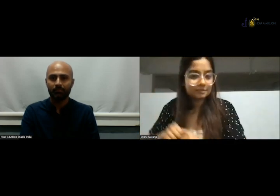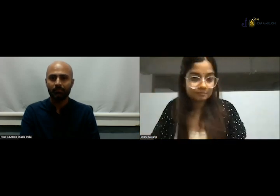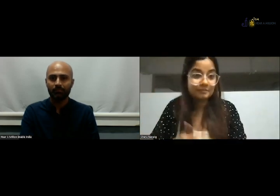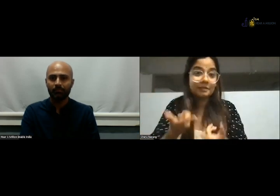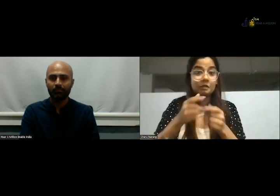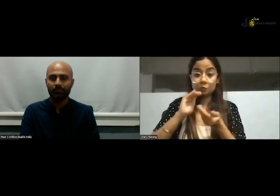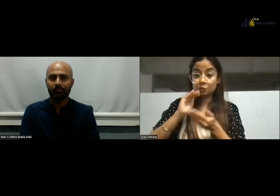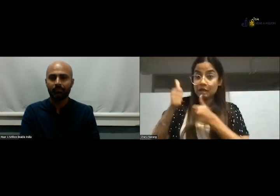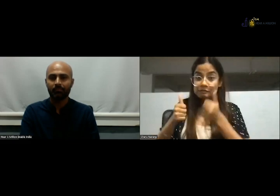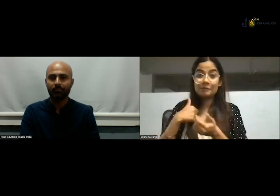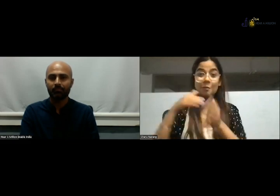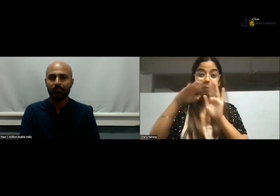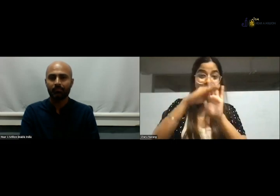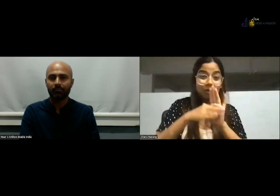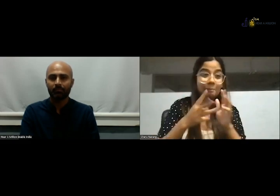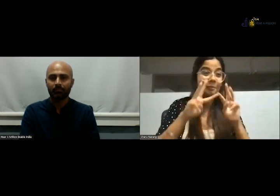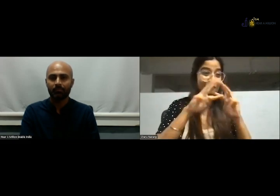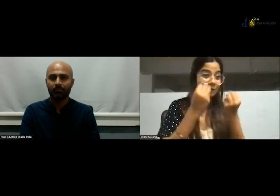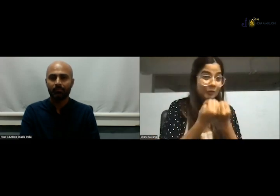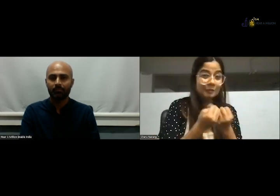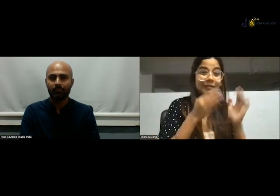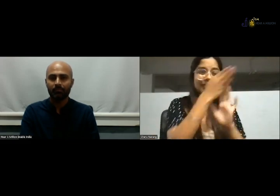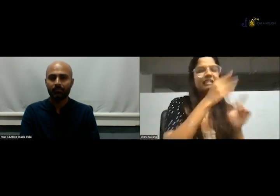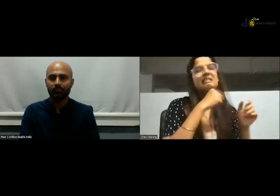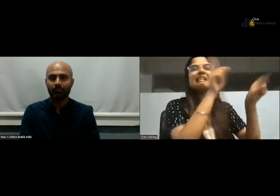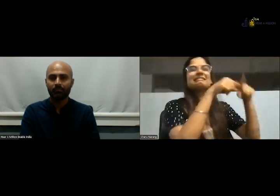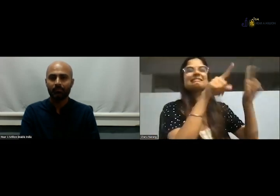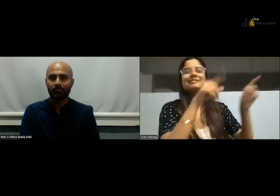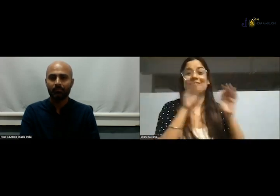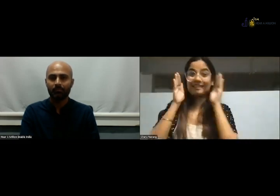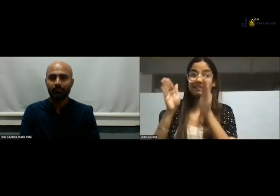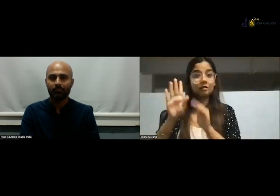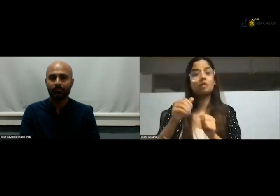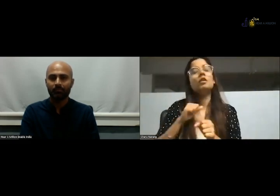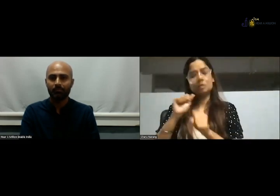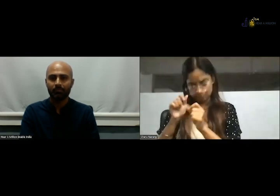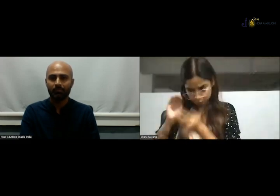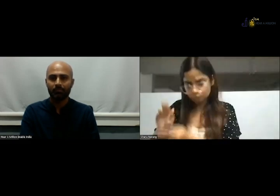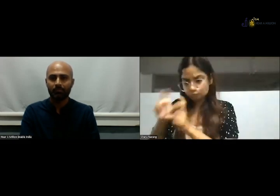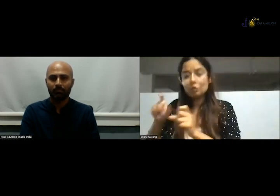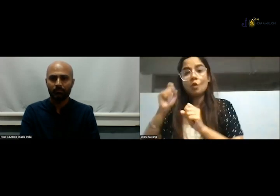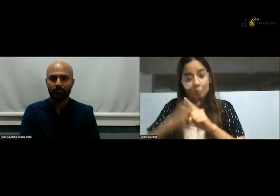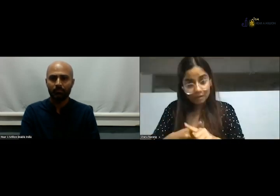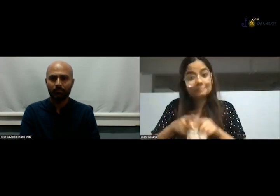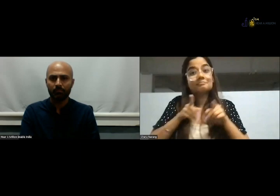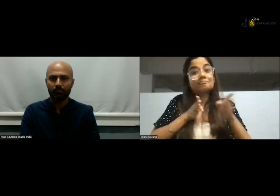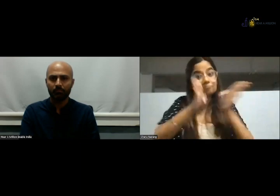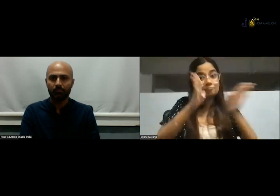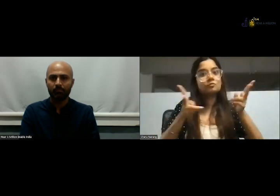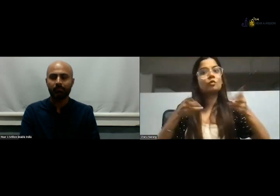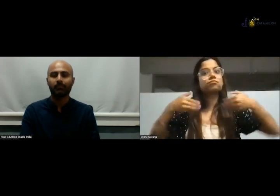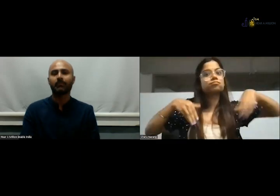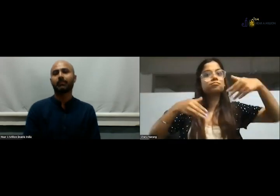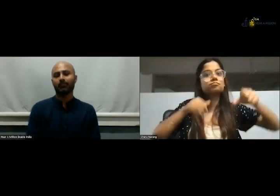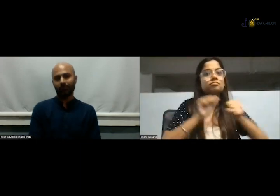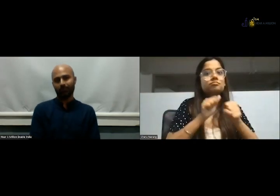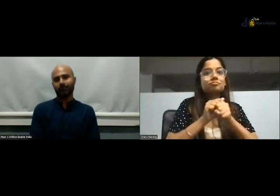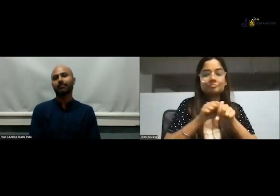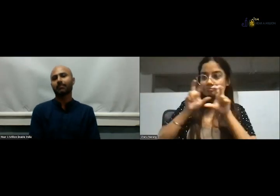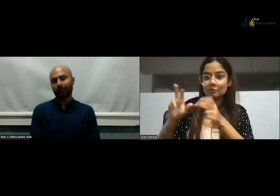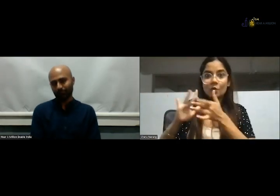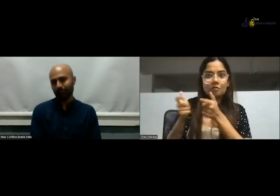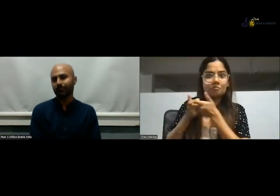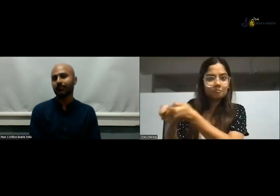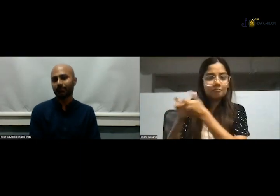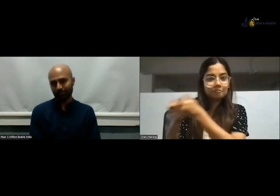She was always, focused for Dhruv, she was always concerned for his exams and all that.